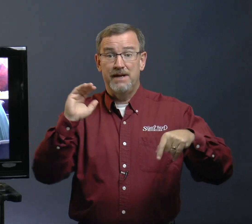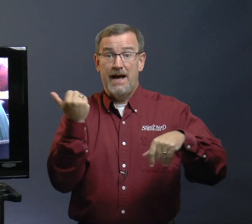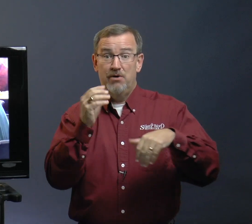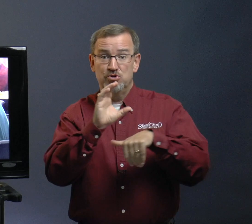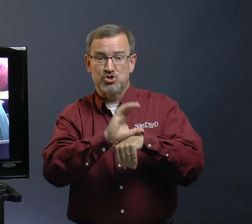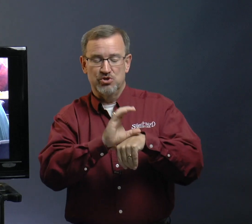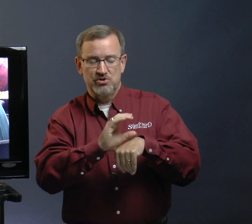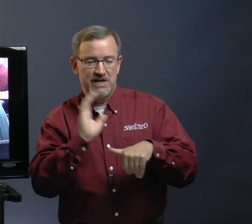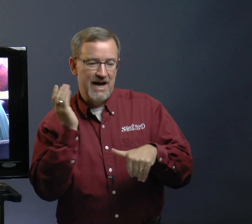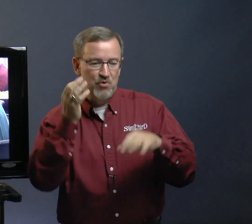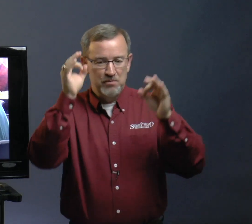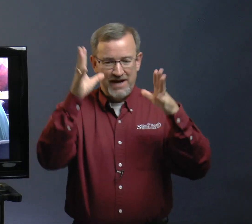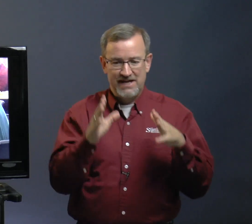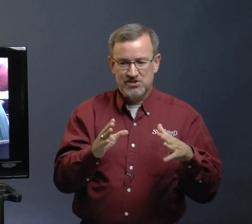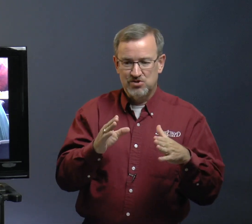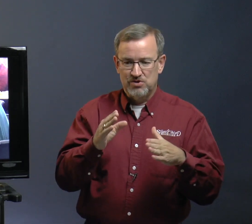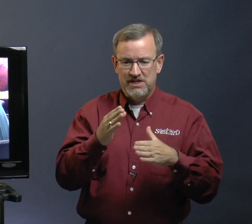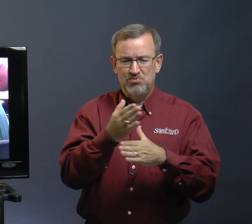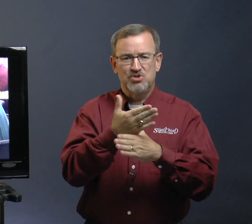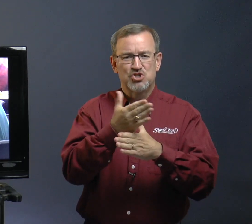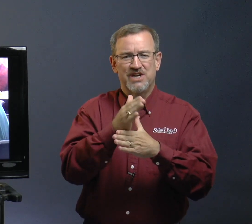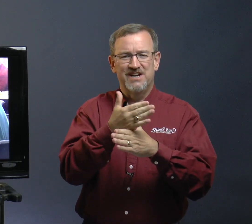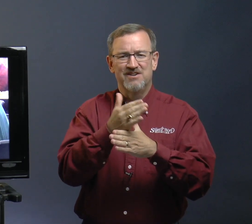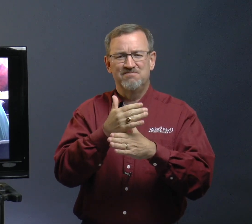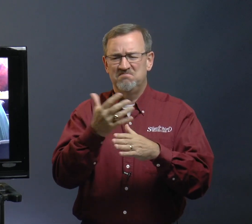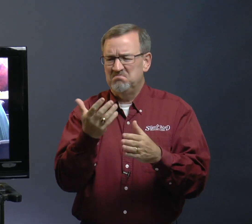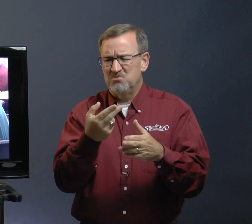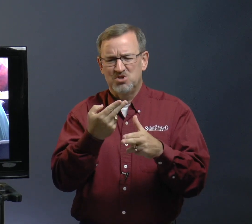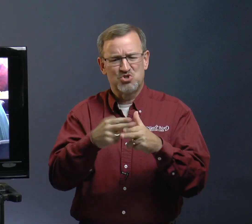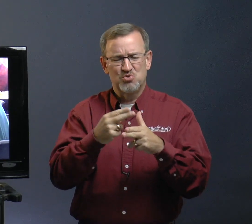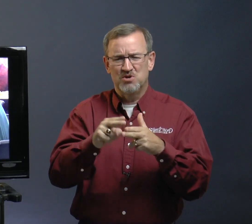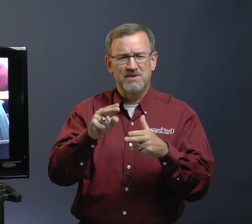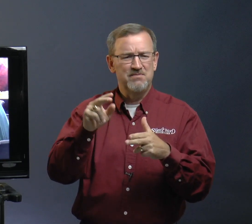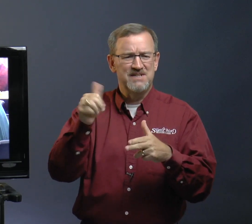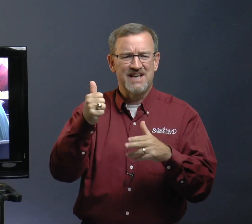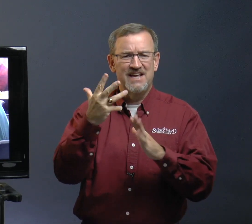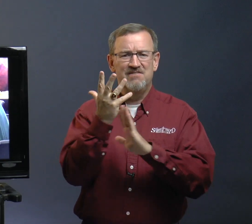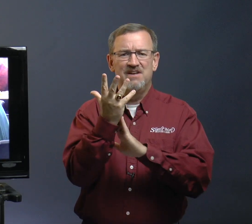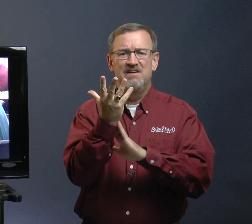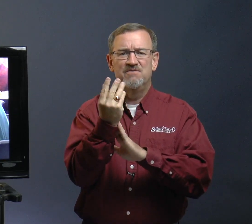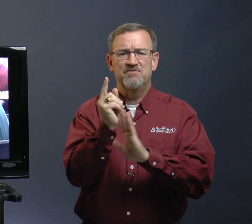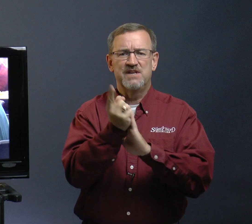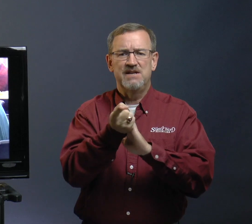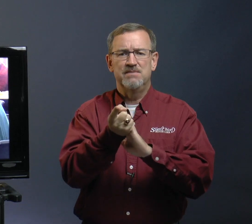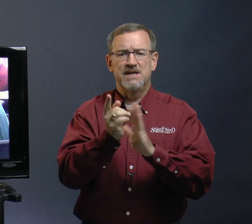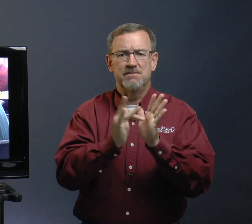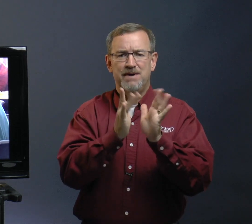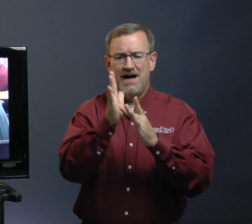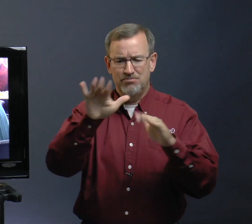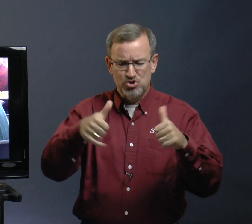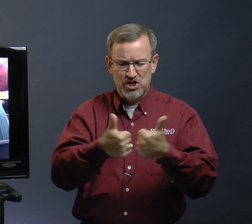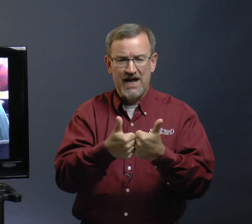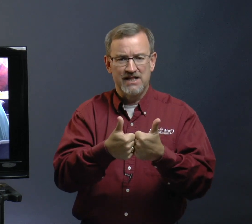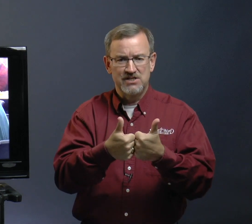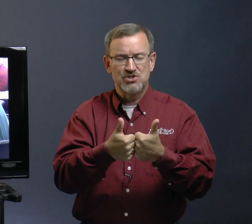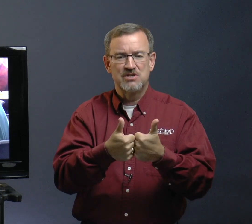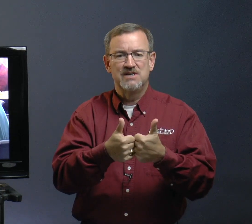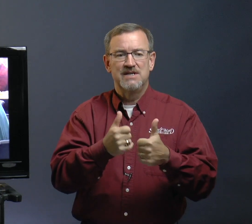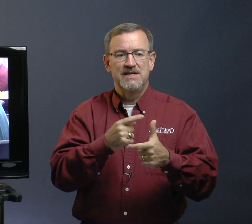at our church, our pastor, he would share just short, maybe 10, 15 minute Bible challenge.